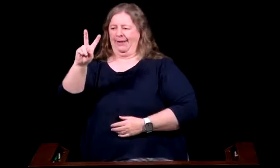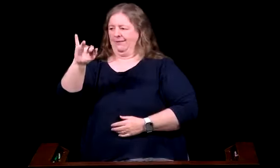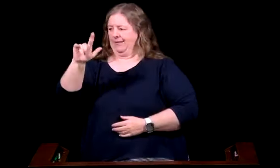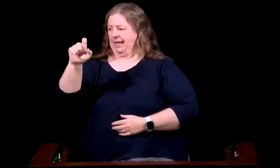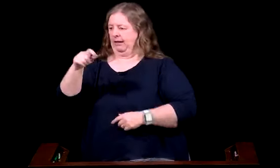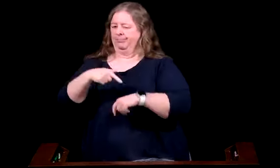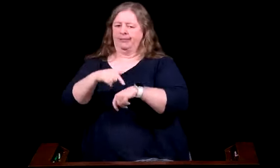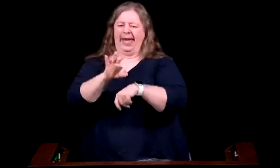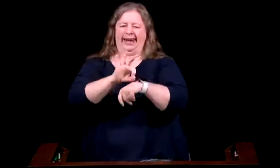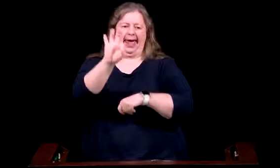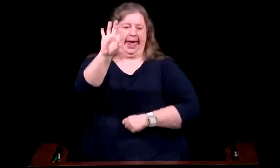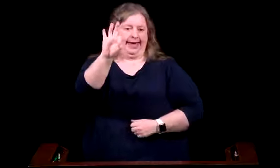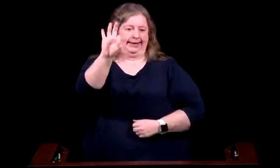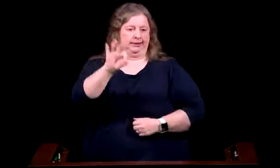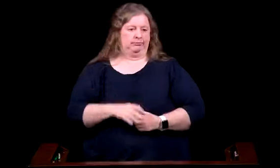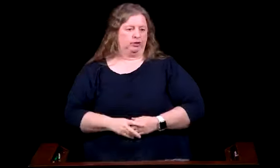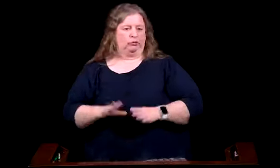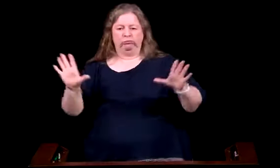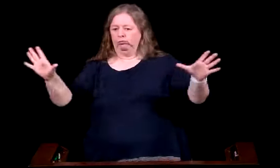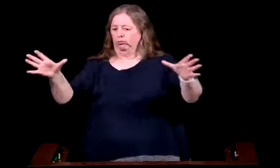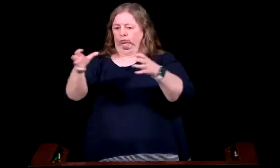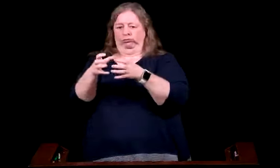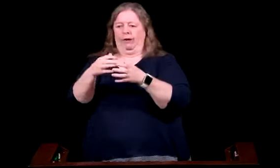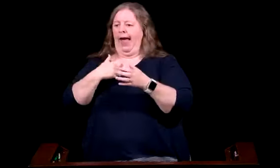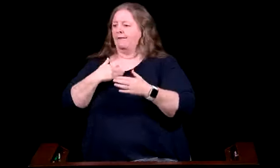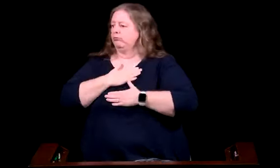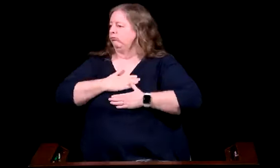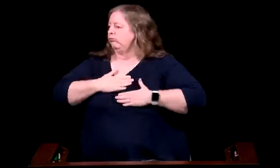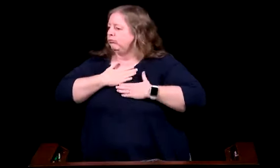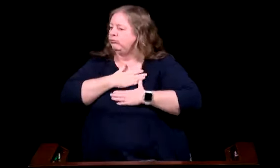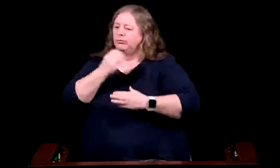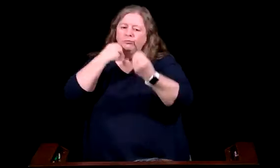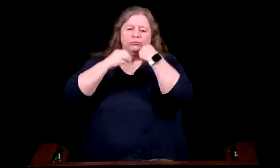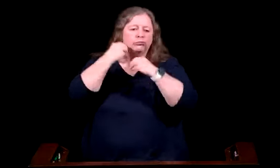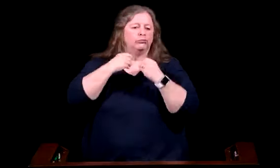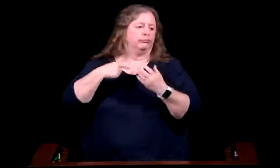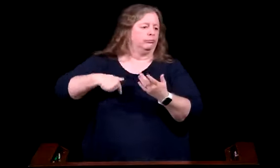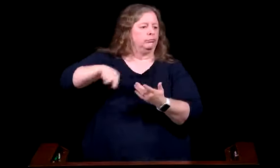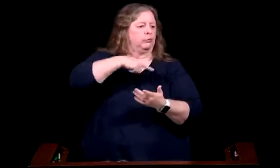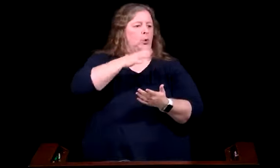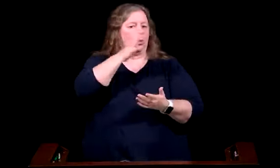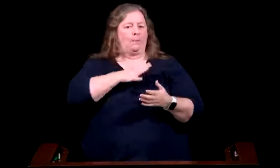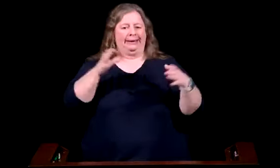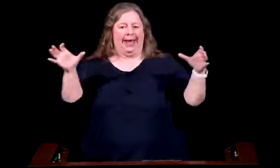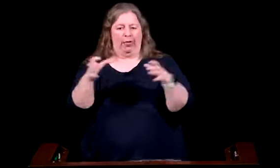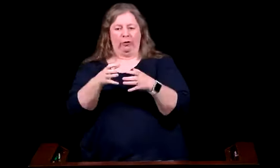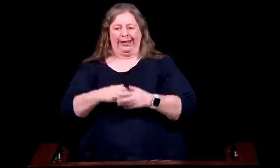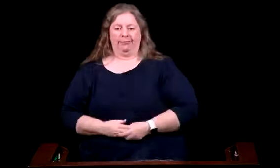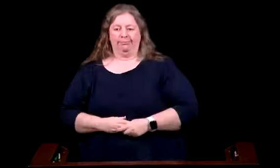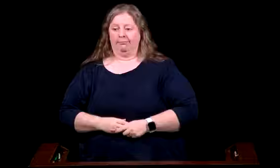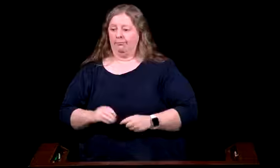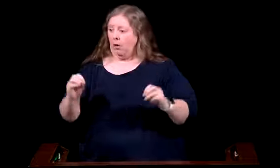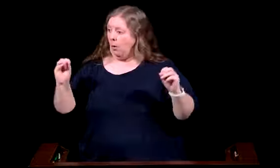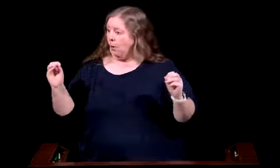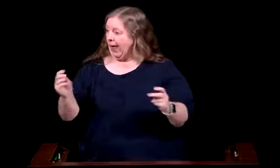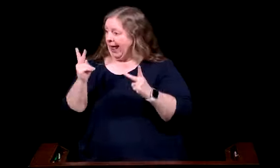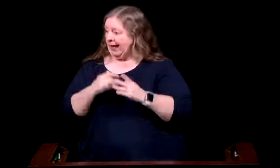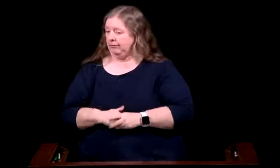And that will be in Lakeville at 9 o'clock. So come, have good food, hang out, and that's when we will